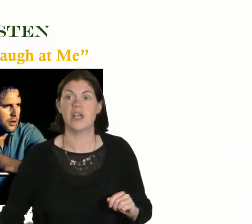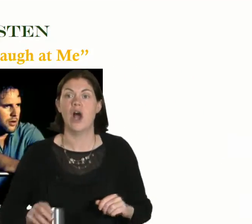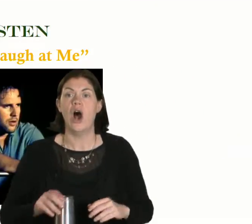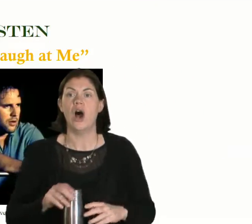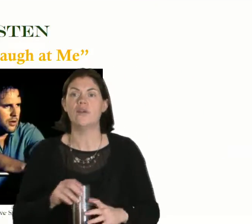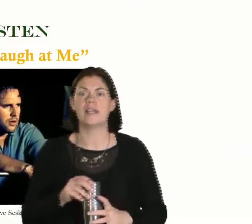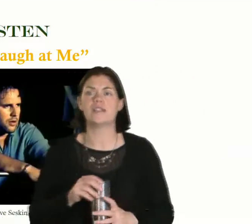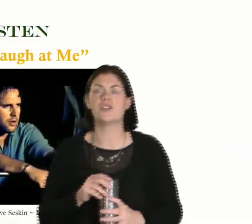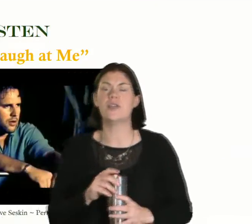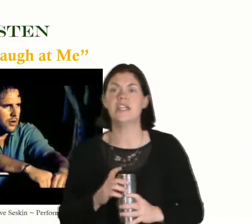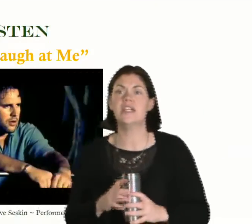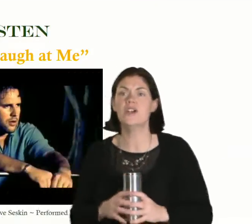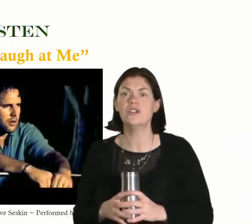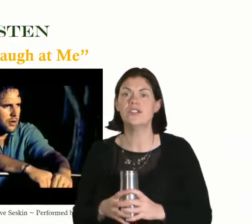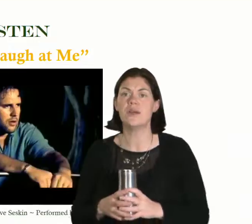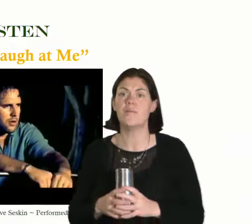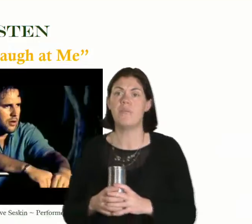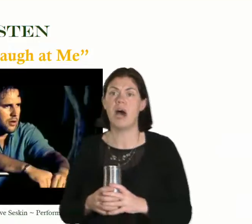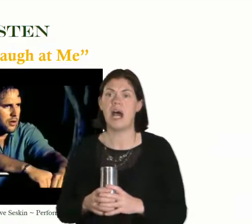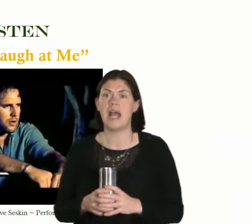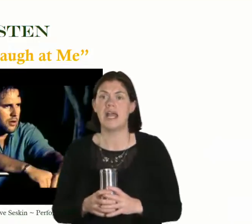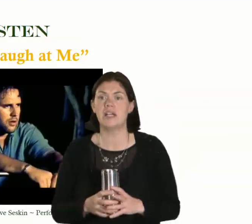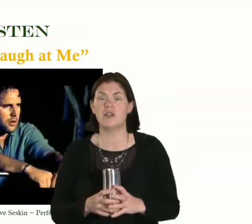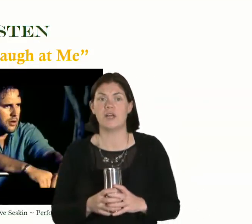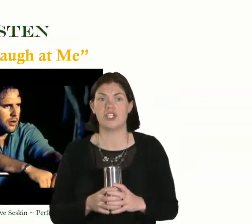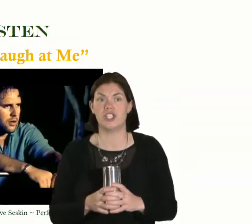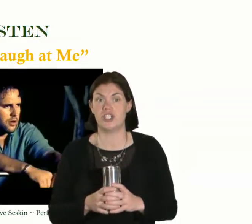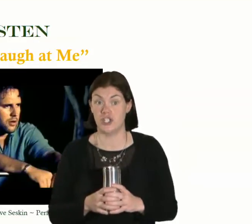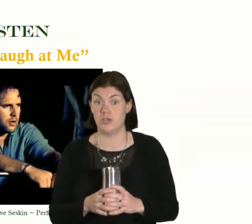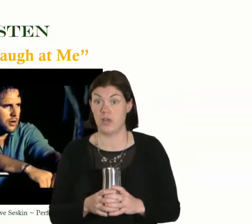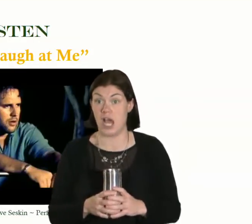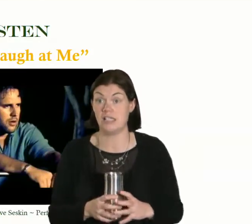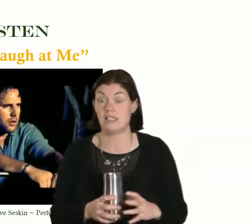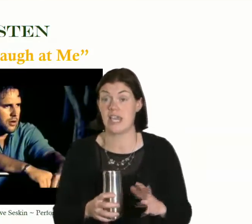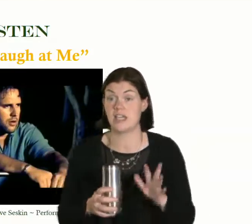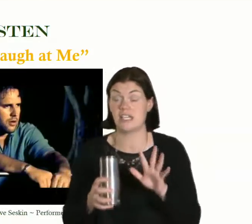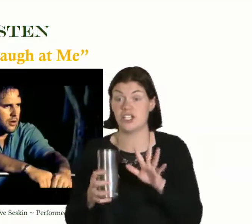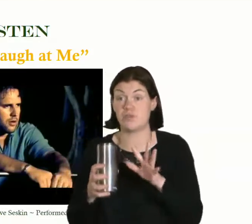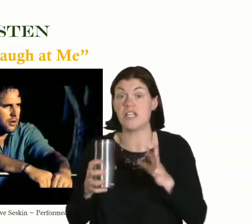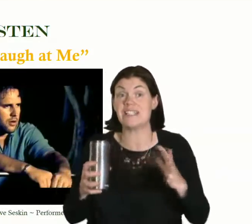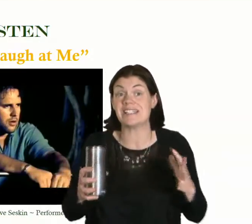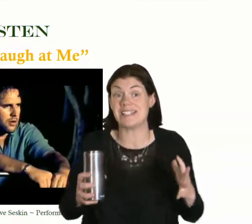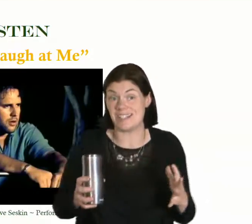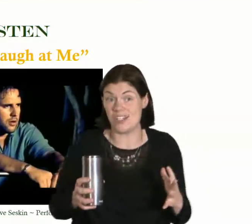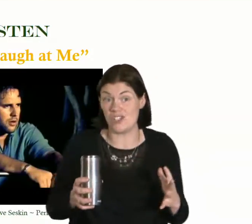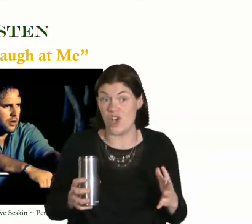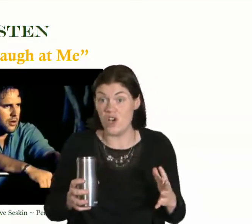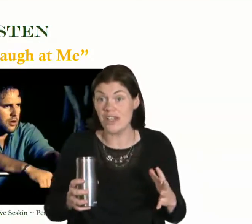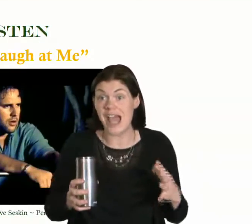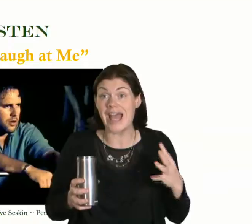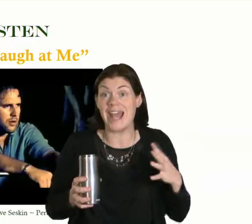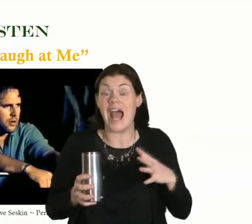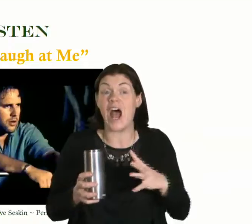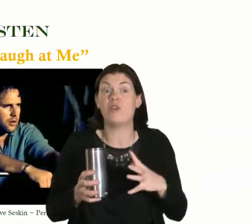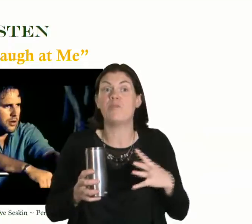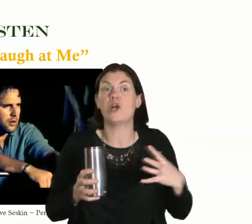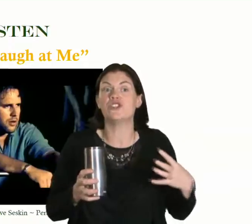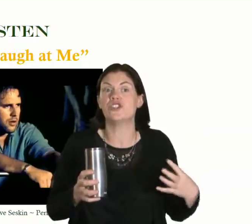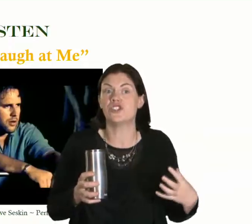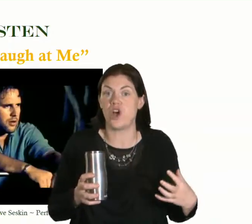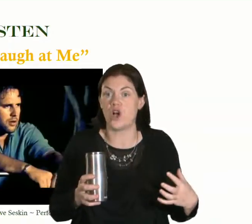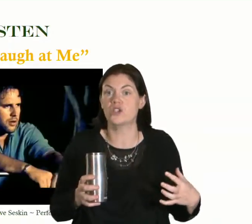Perfect. All right, so here's my question to you guys, okay? Because I just want to discuss the song and how